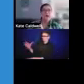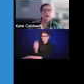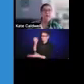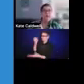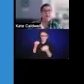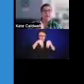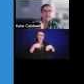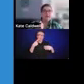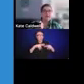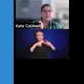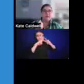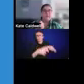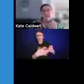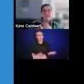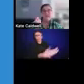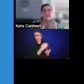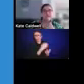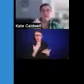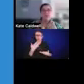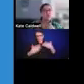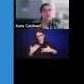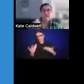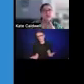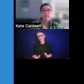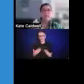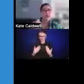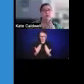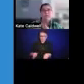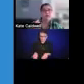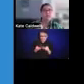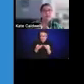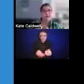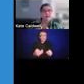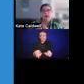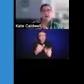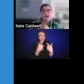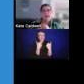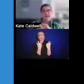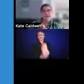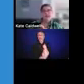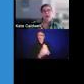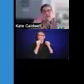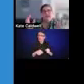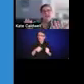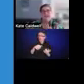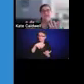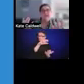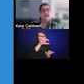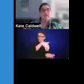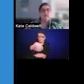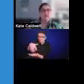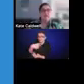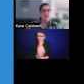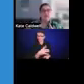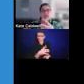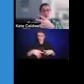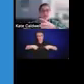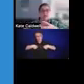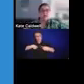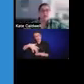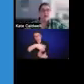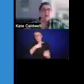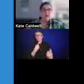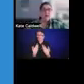you in meeting the needs of the communities that you're working with, right? And so all of these things together really give you